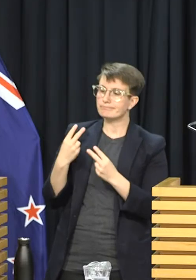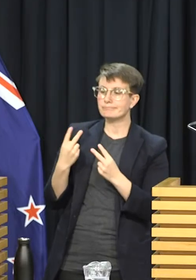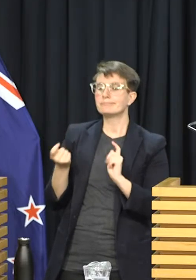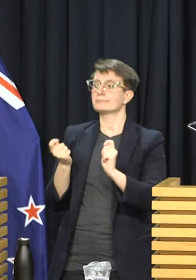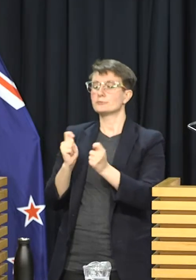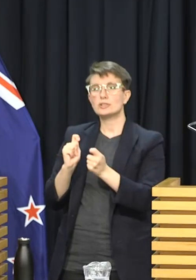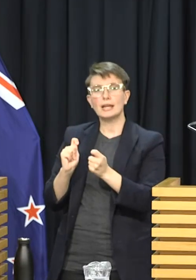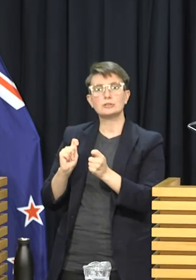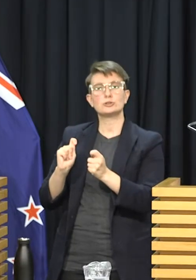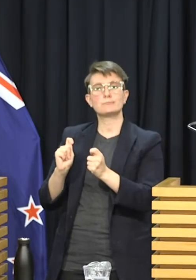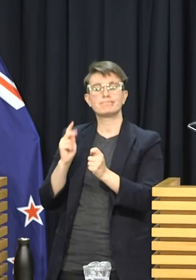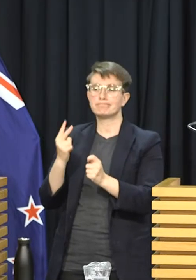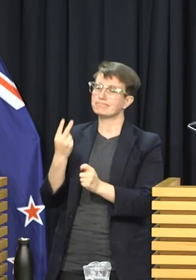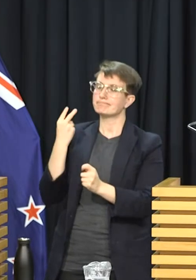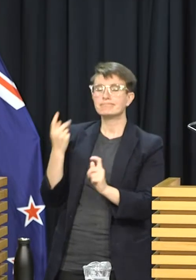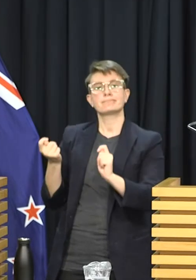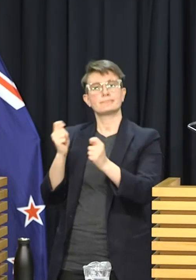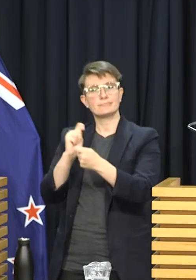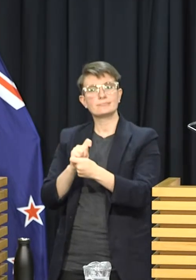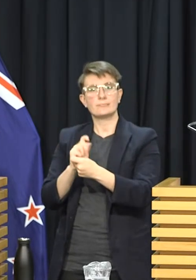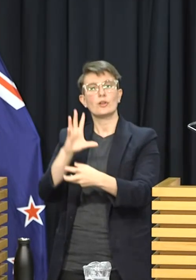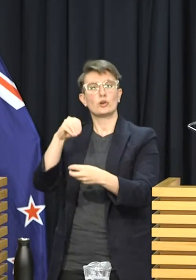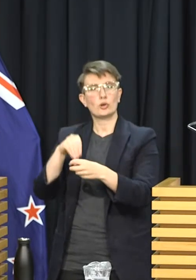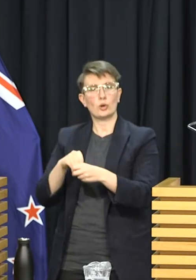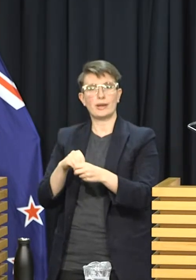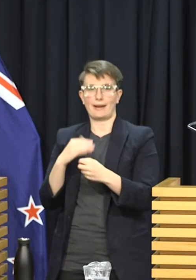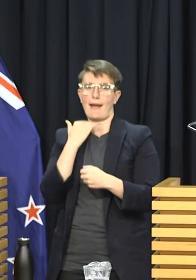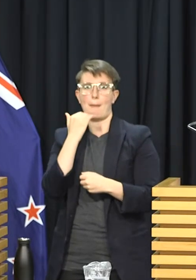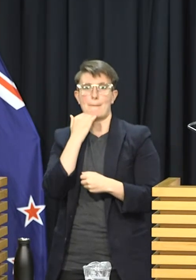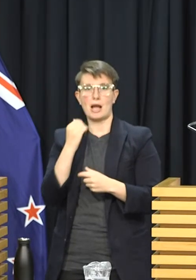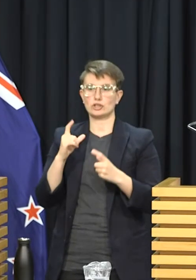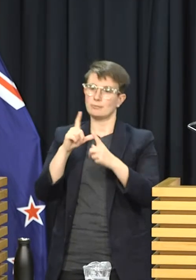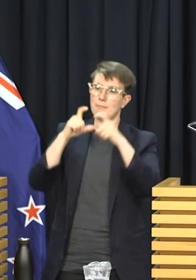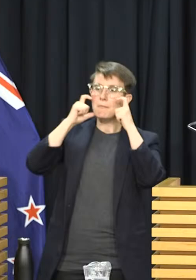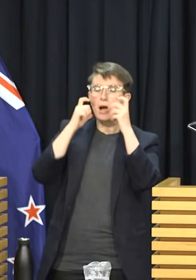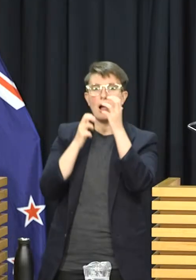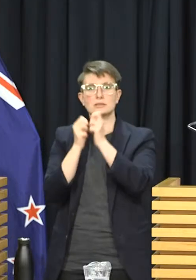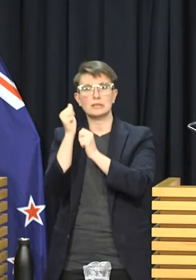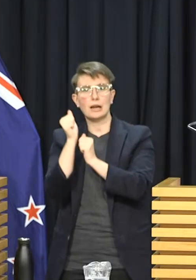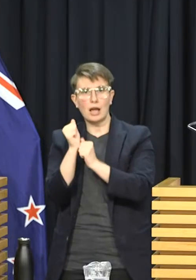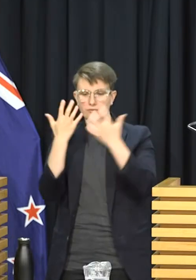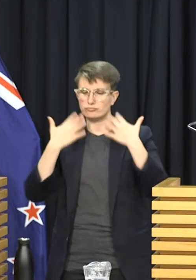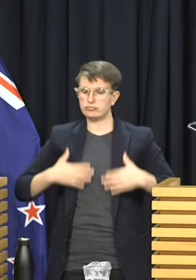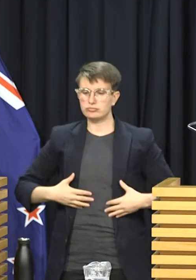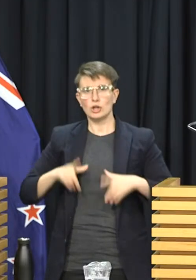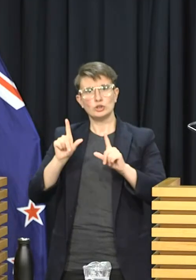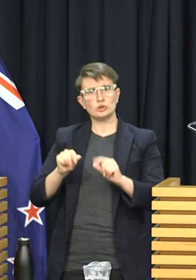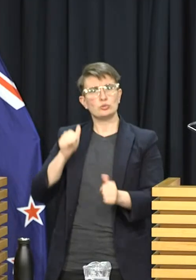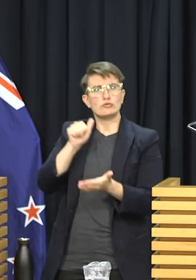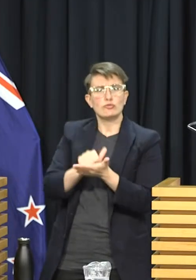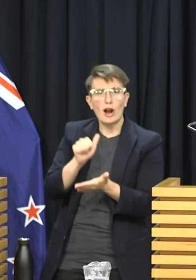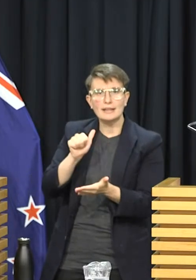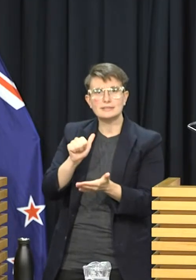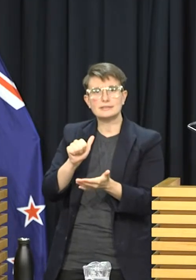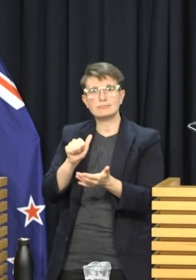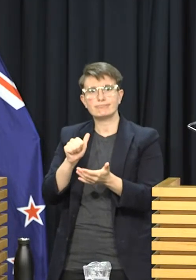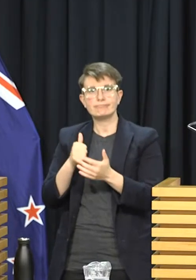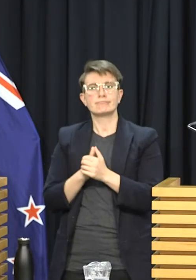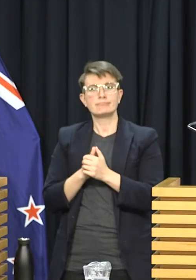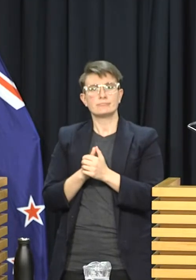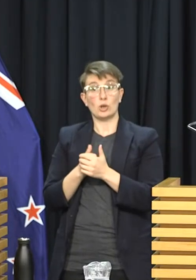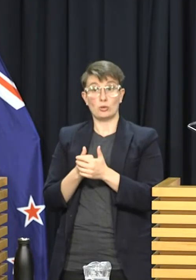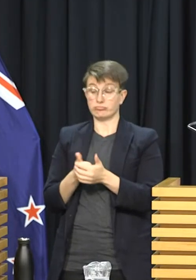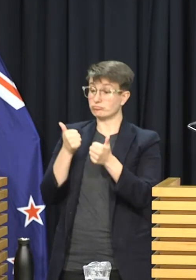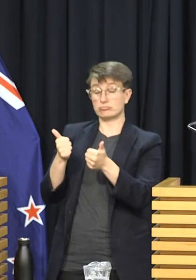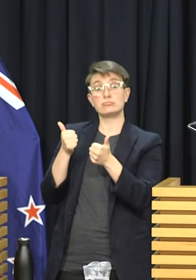PPE is being used appropriately. So the fact that the IPC audits weren't flagging up big concerns in that area, gives us